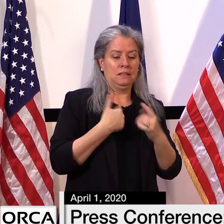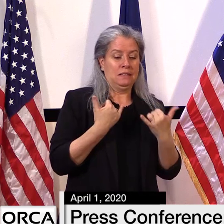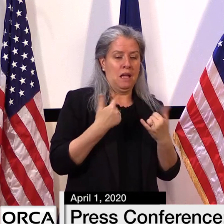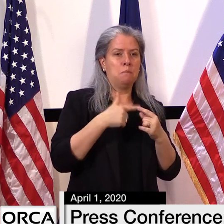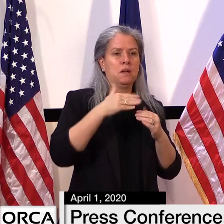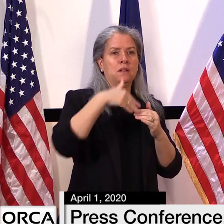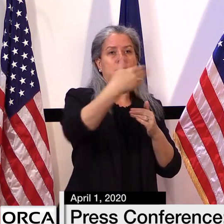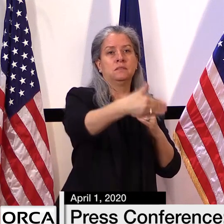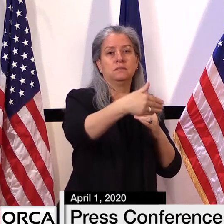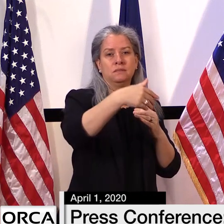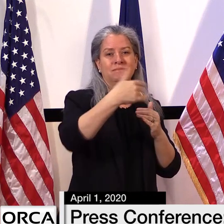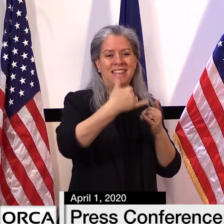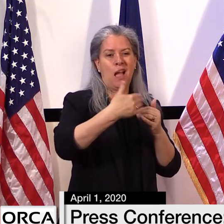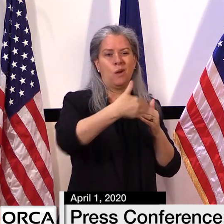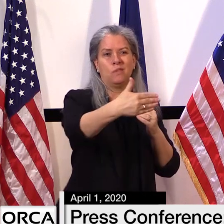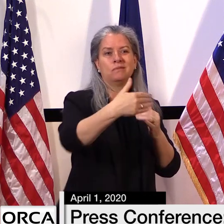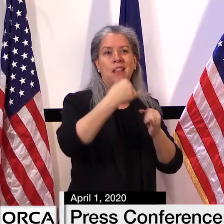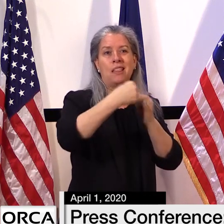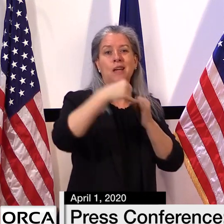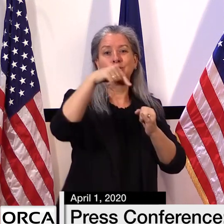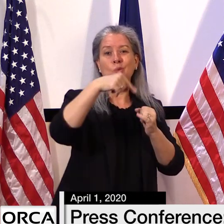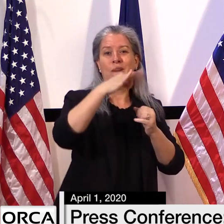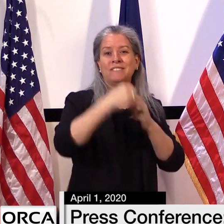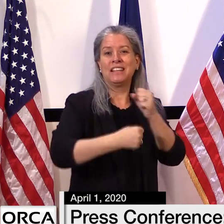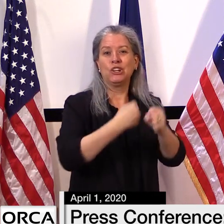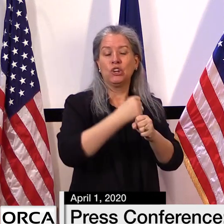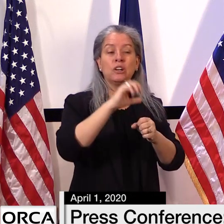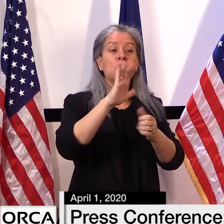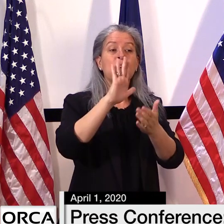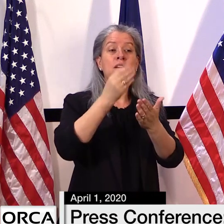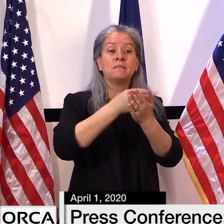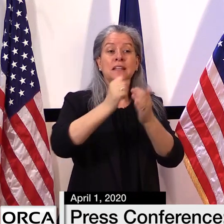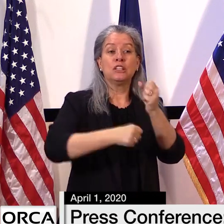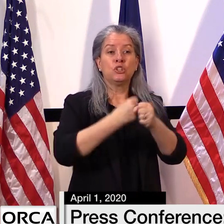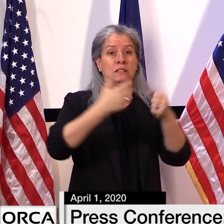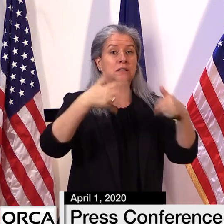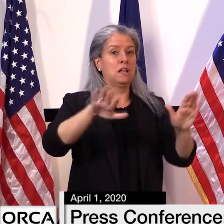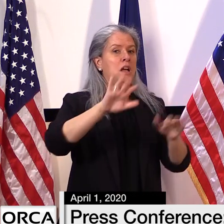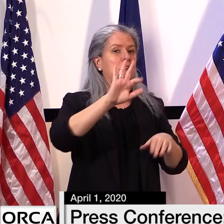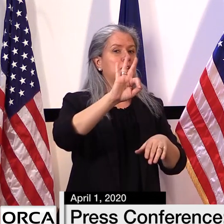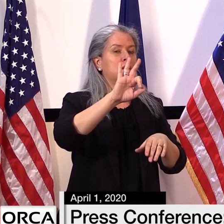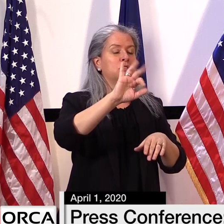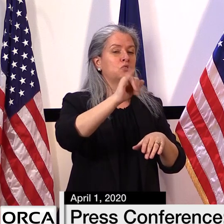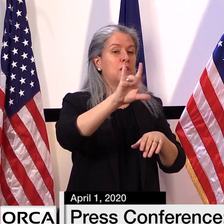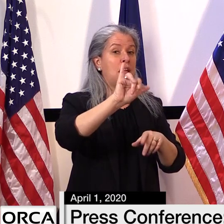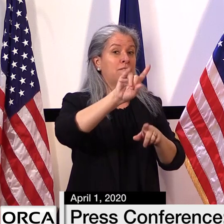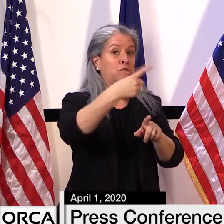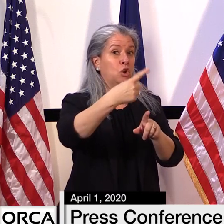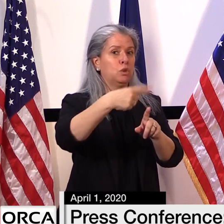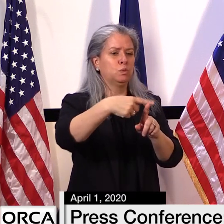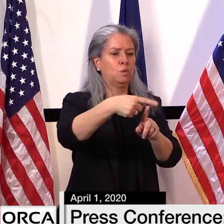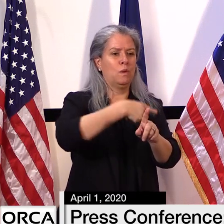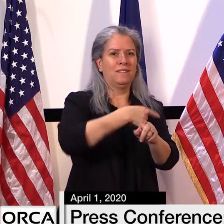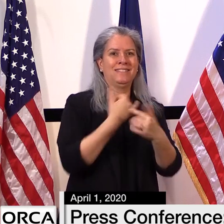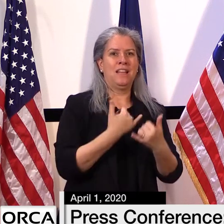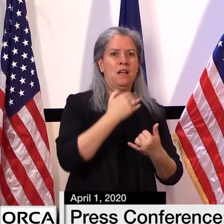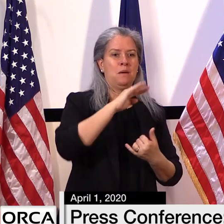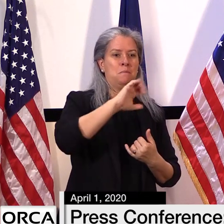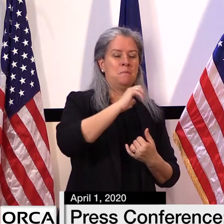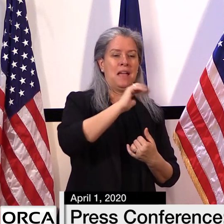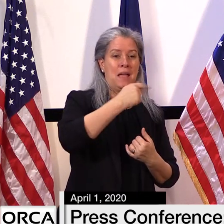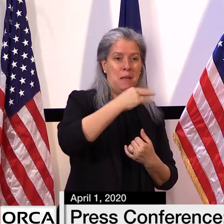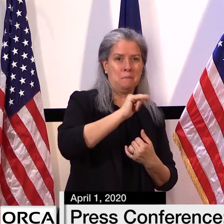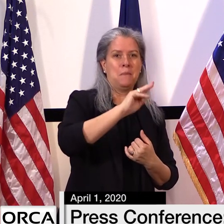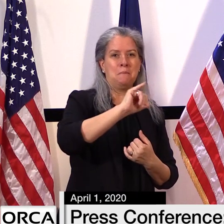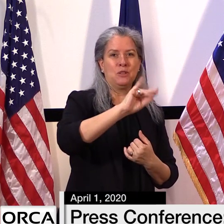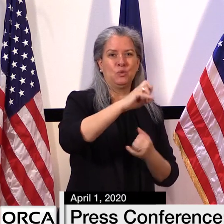time. And it's unfortunate, I mean, for all of us, but we were on a pretty good roll there with our budget to